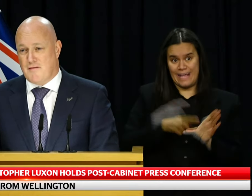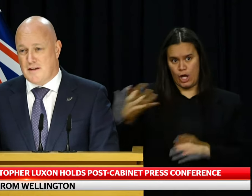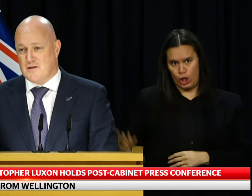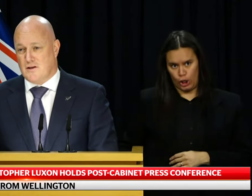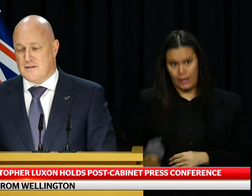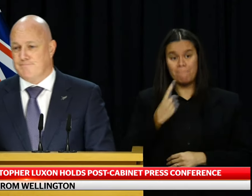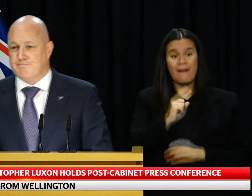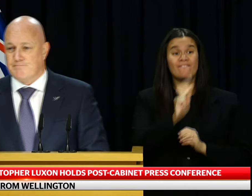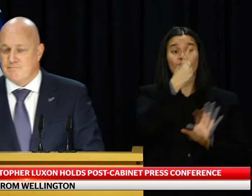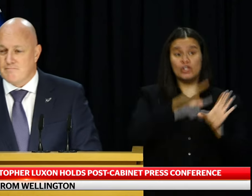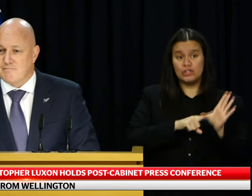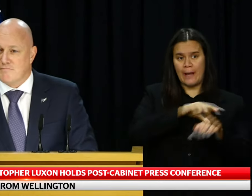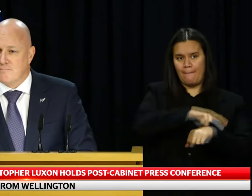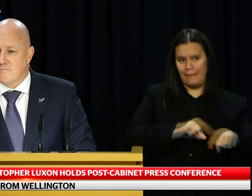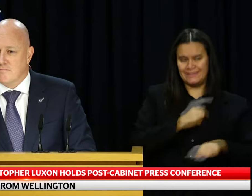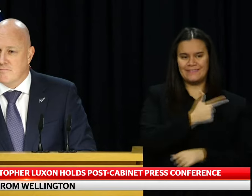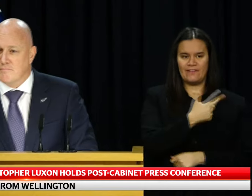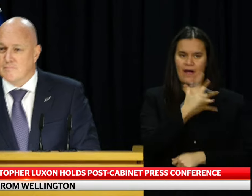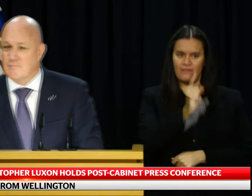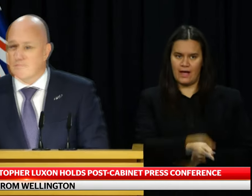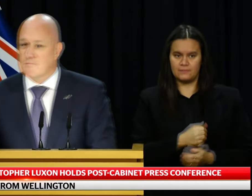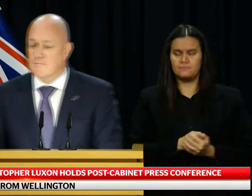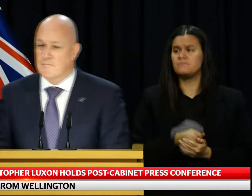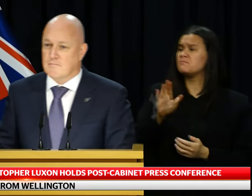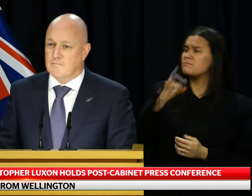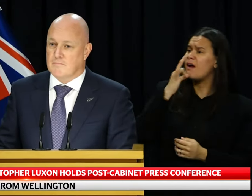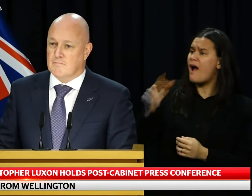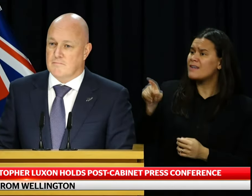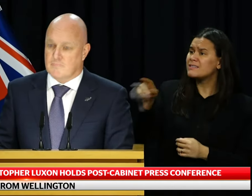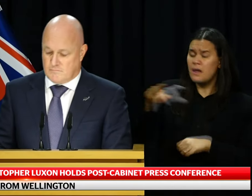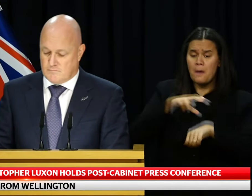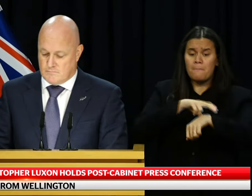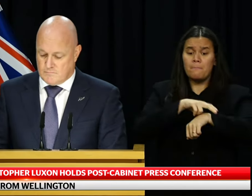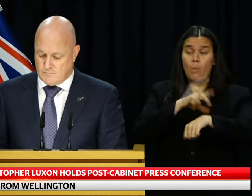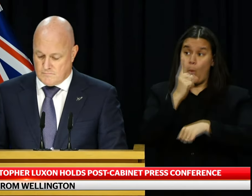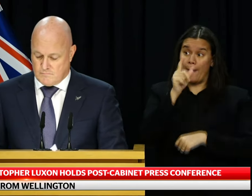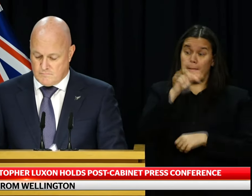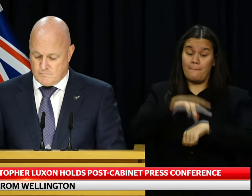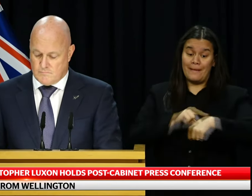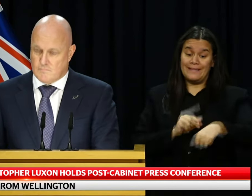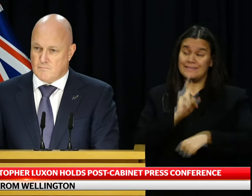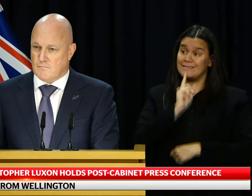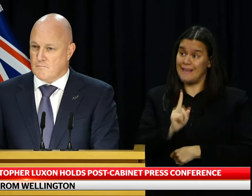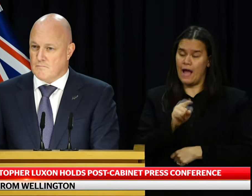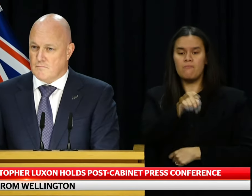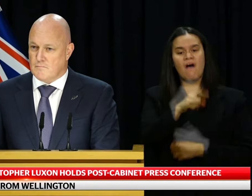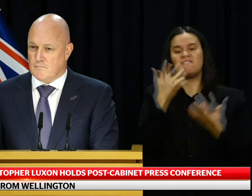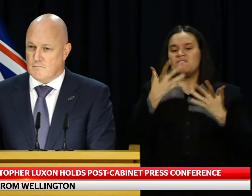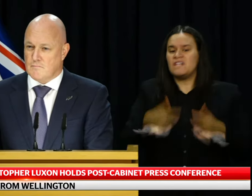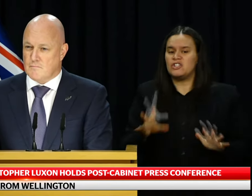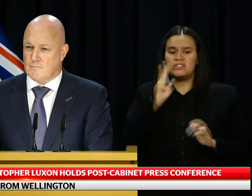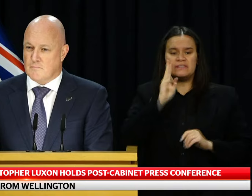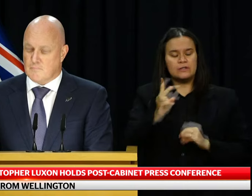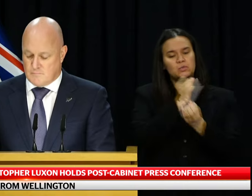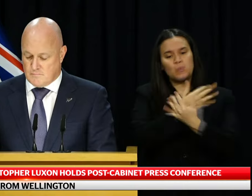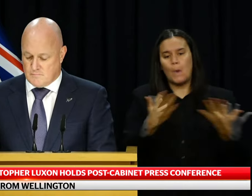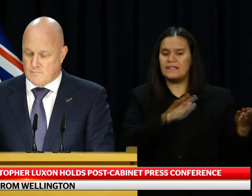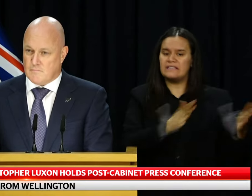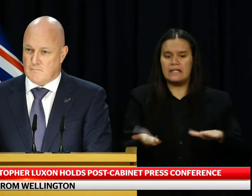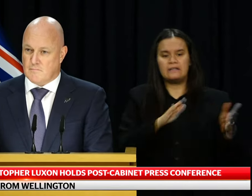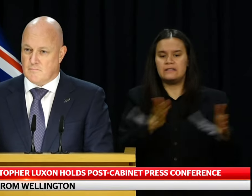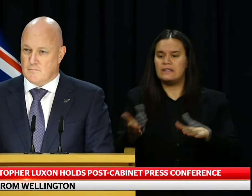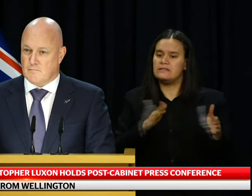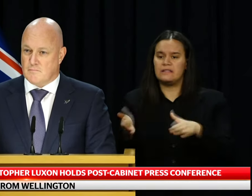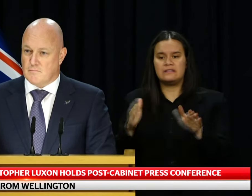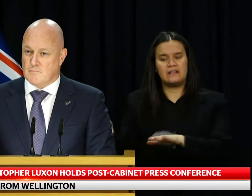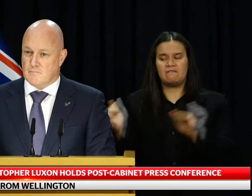is $75,000. What about to this cop? Policing takes pieces of your soul. I've seen more death than anyone in the 30s should ever have to. I resigned last